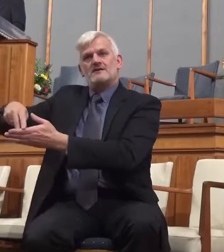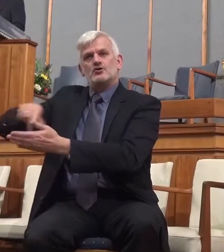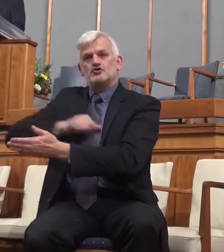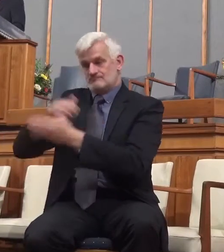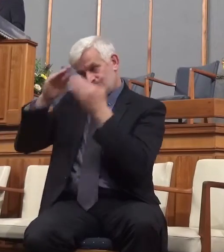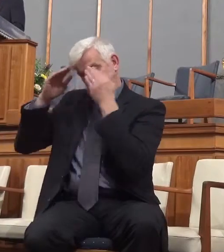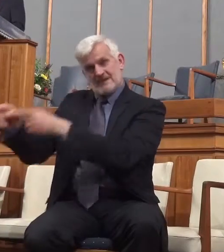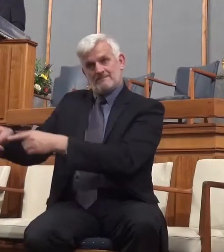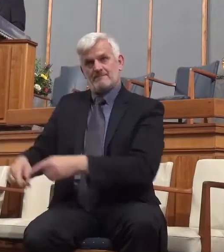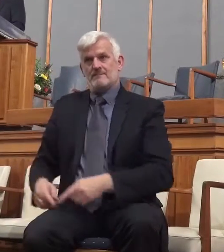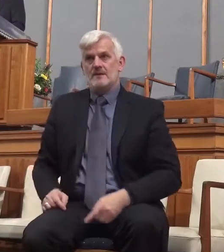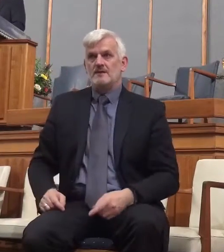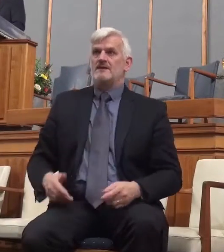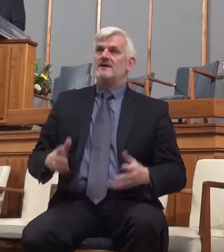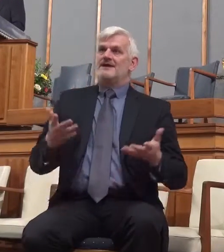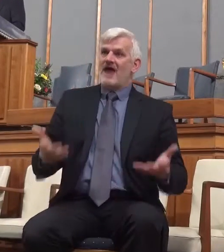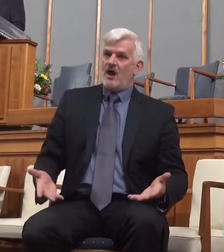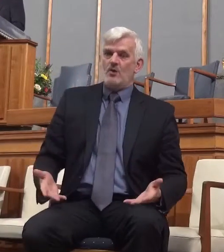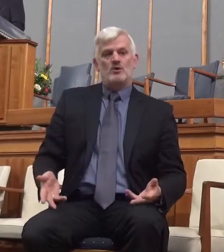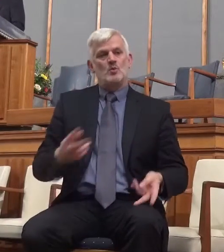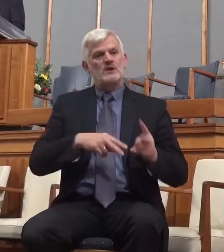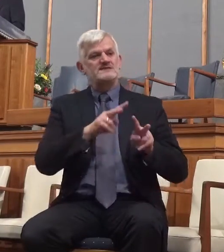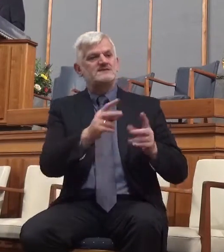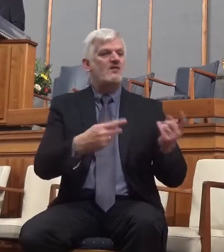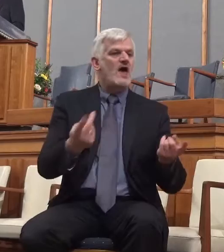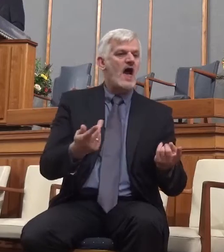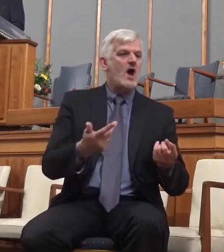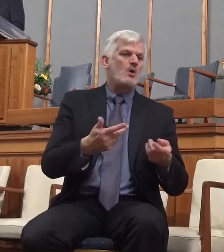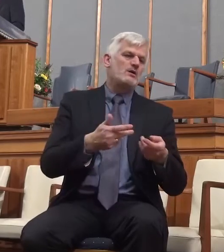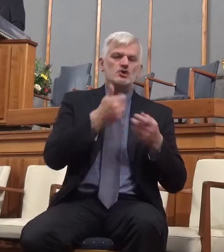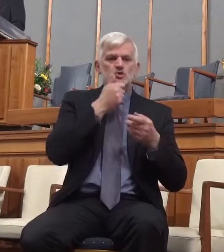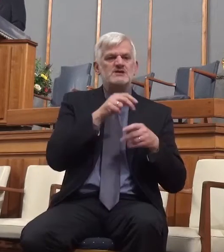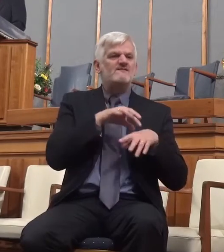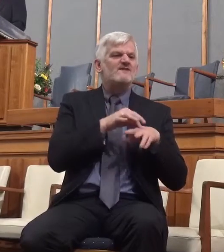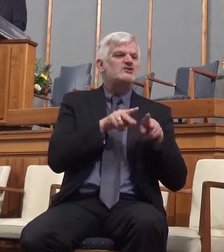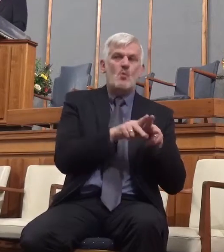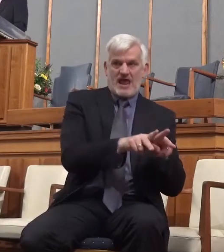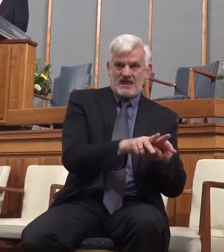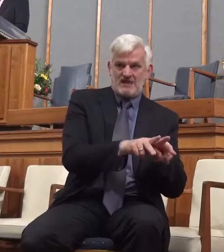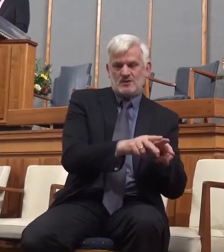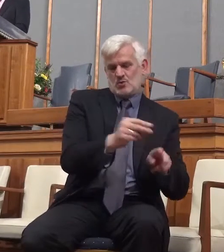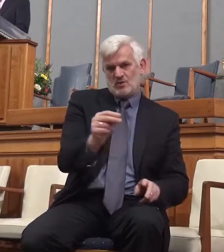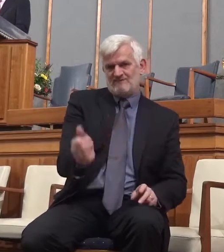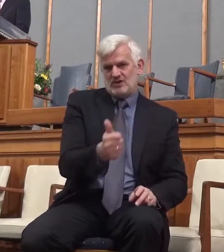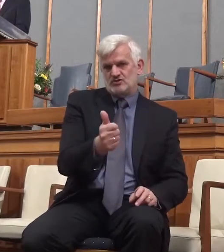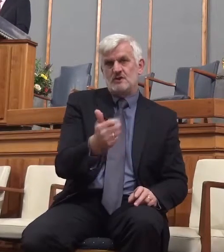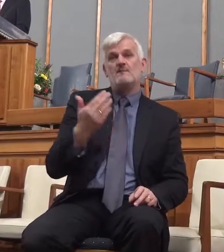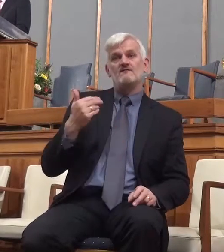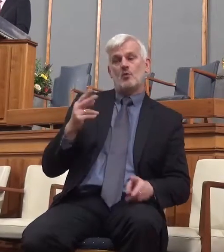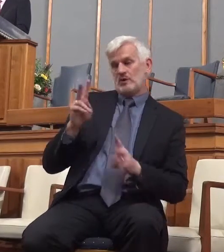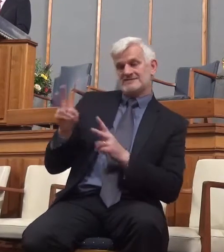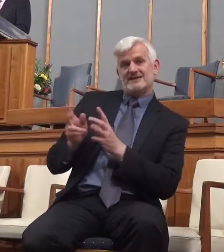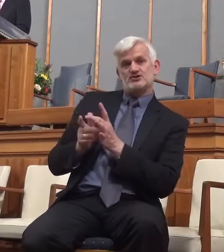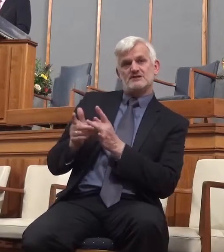man after the flesh. Yea, though we have known Christ after the flesh, yet now henceforth know